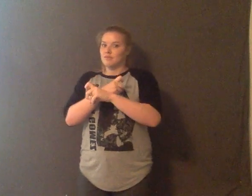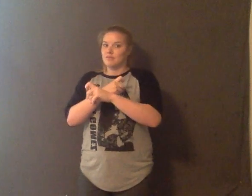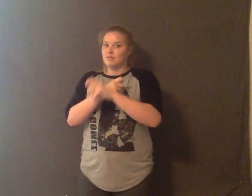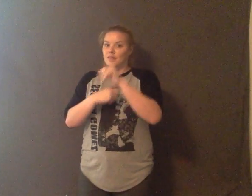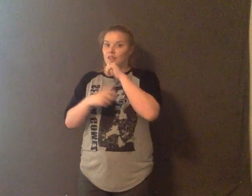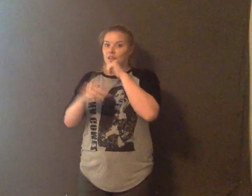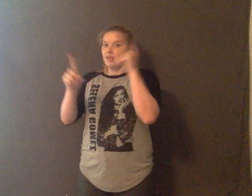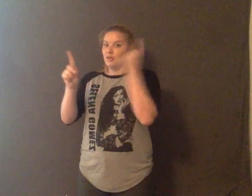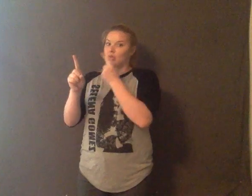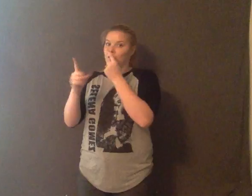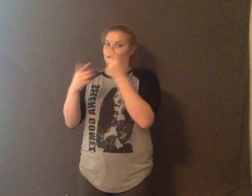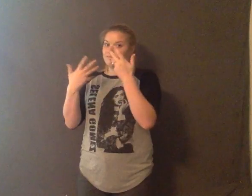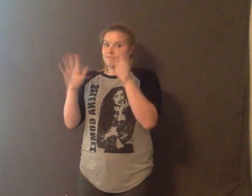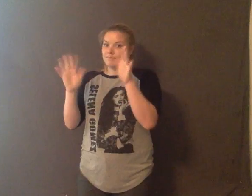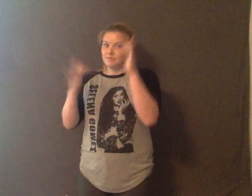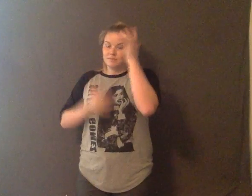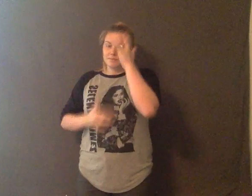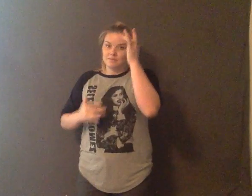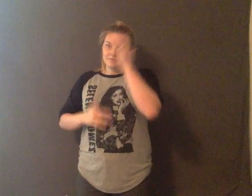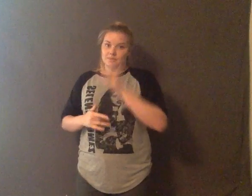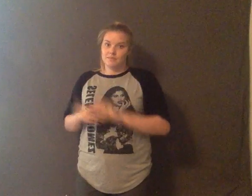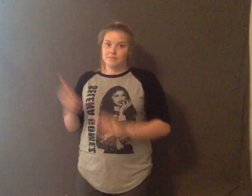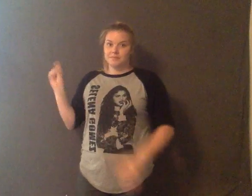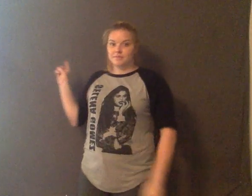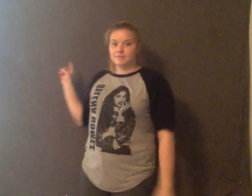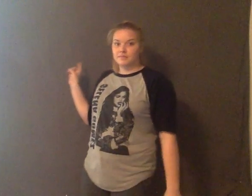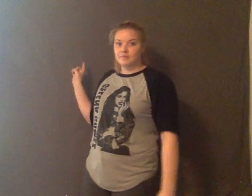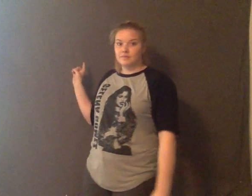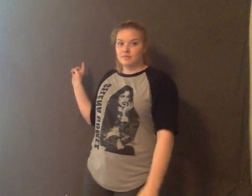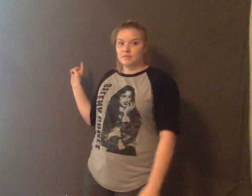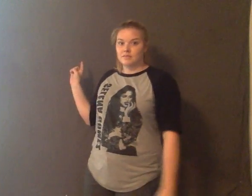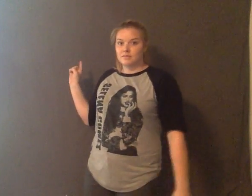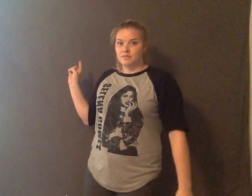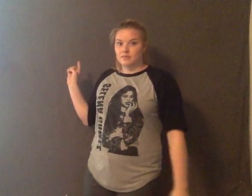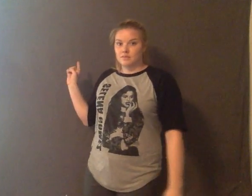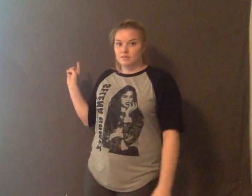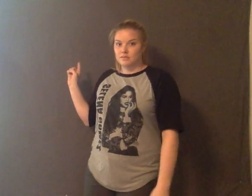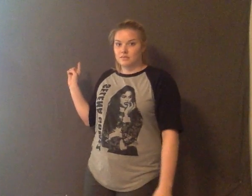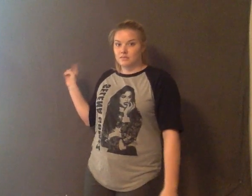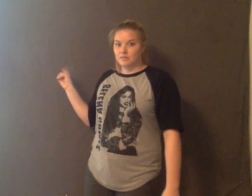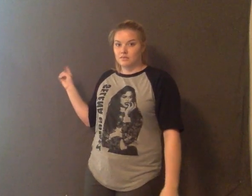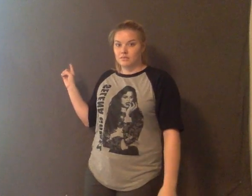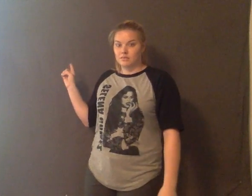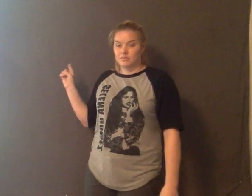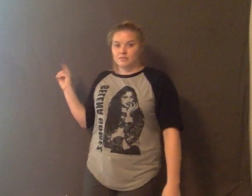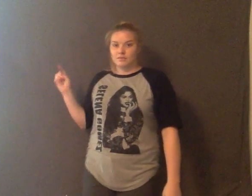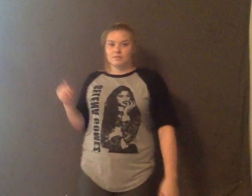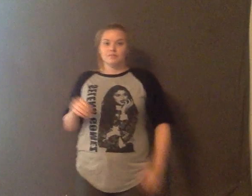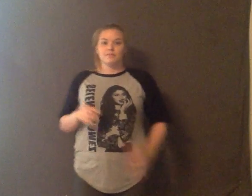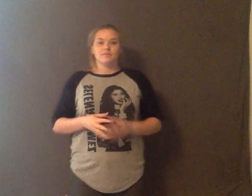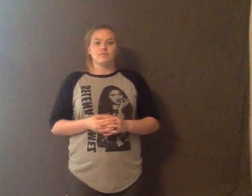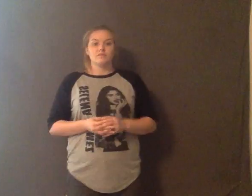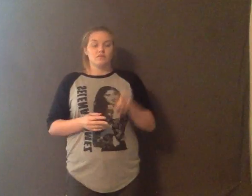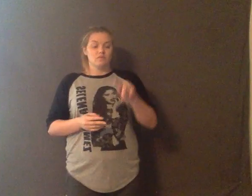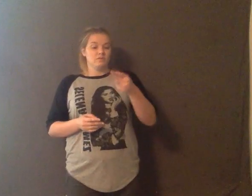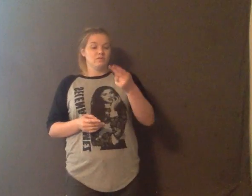goal. The pharmaceutical industry spends more money on lobbying than any other single industry. Just like animal agriculture, they are so powerful they write their